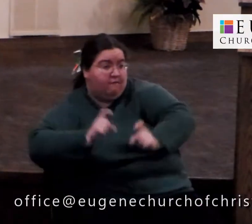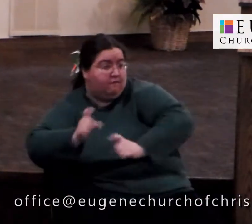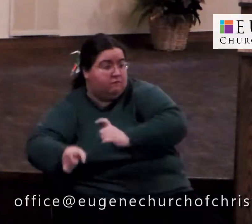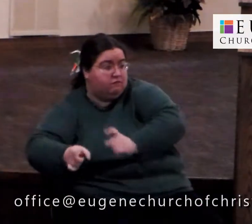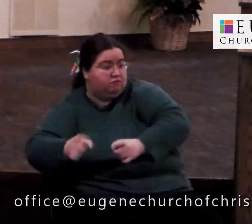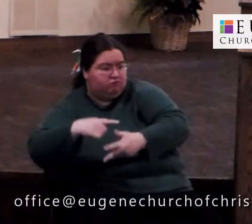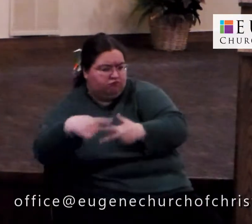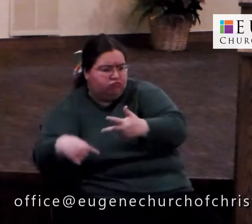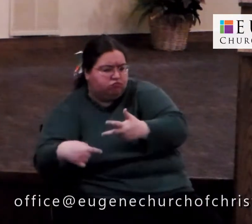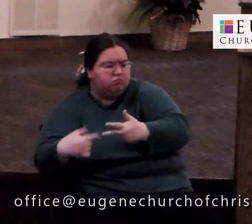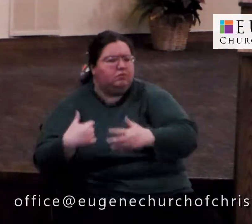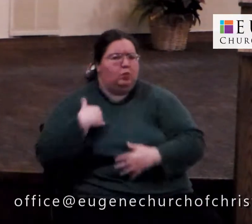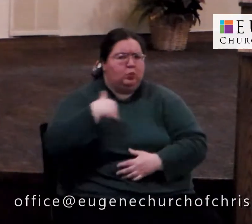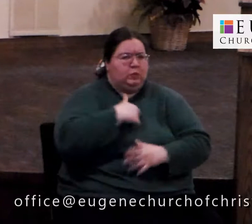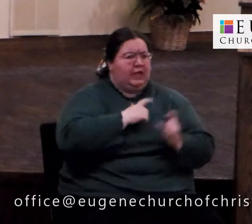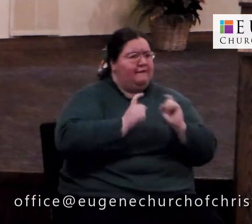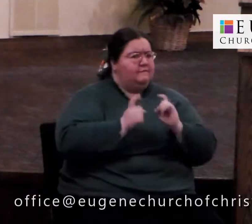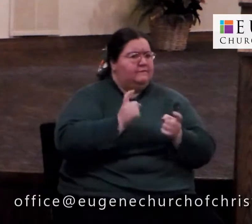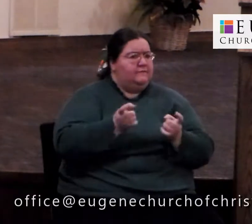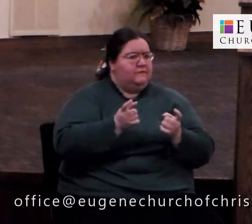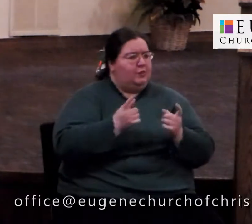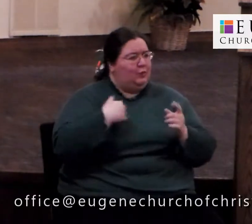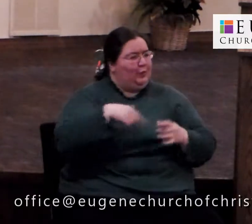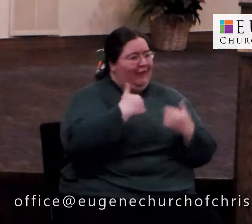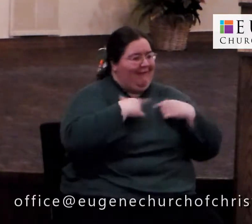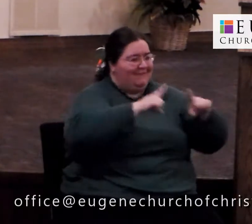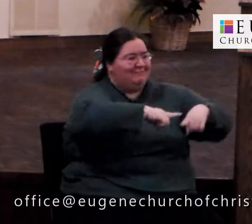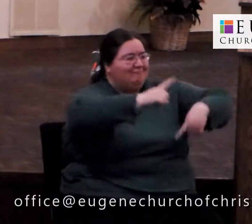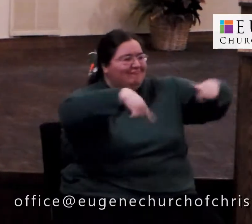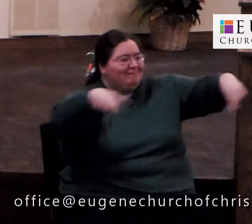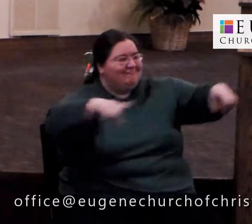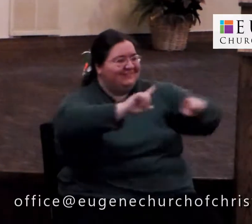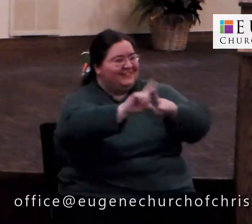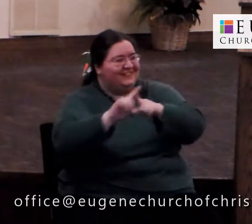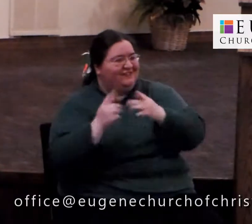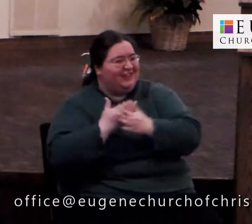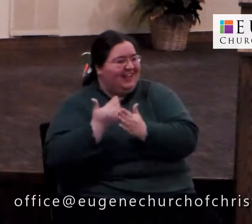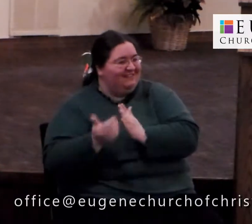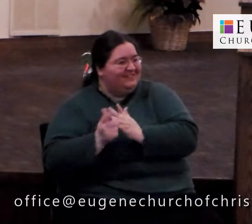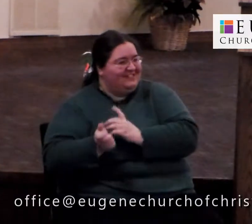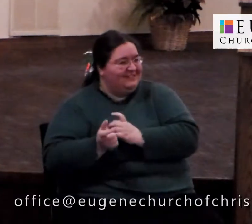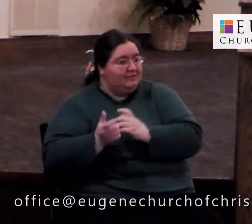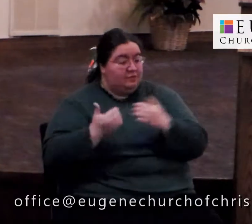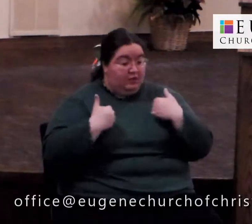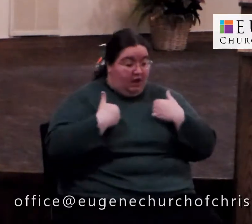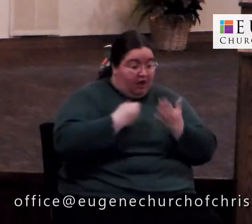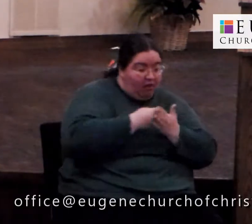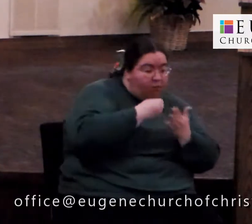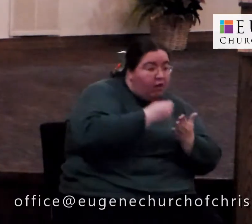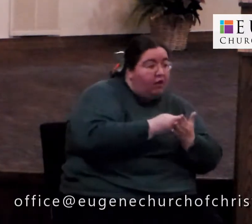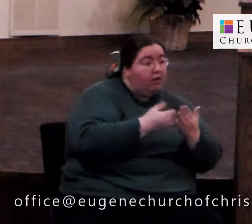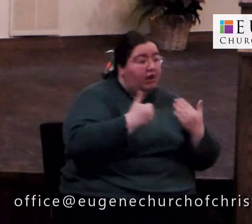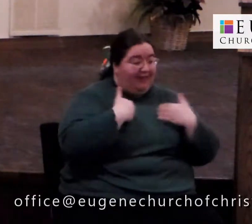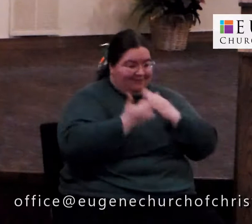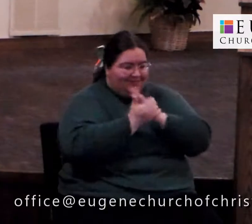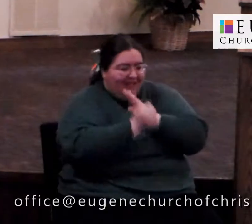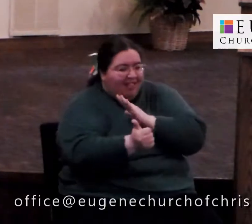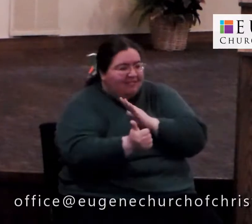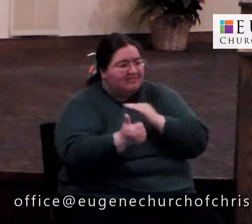gifts, whether it's giving of ourselves and our time and our talents and the spiritual gifts that we have, or whether it's giving financially,